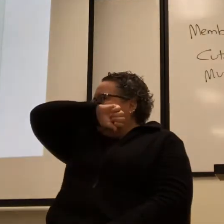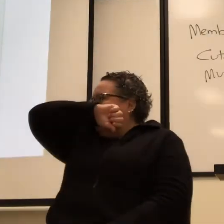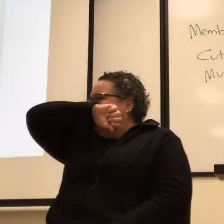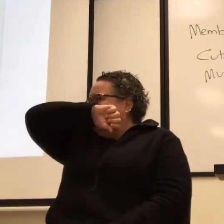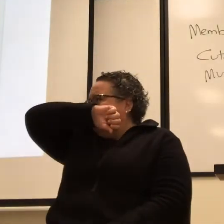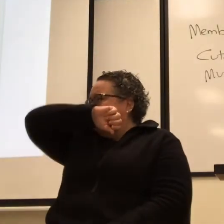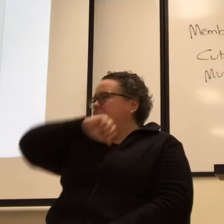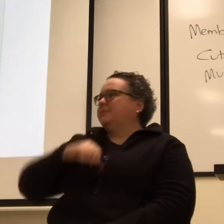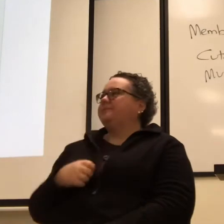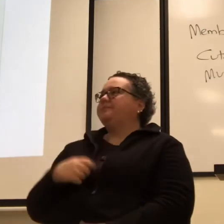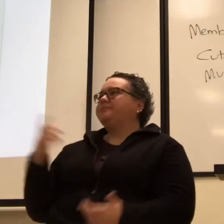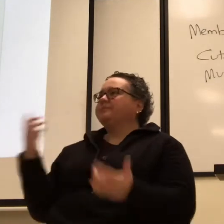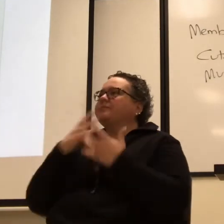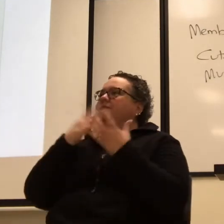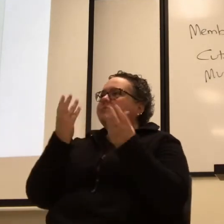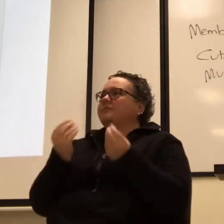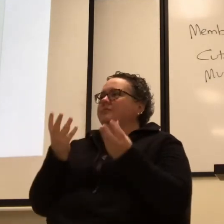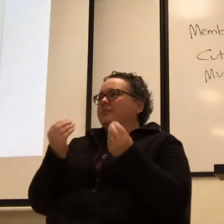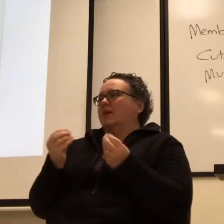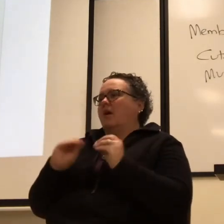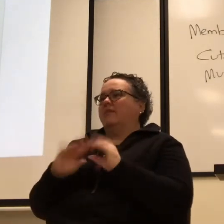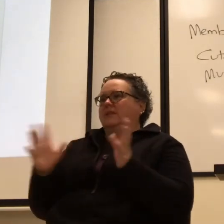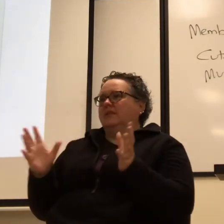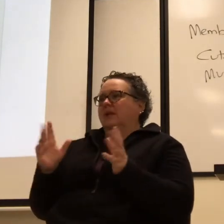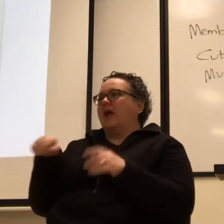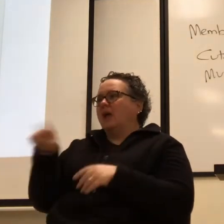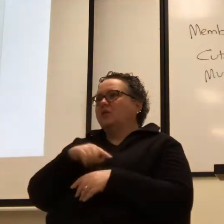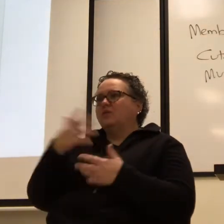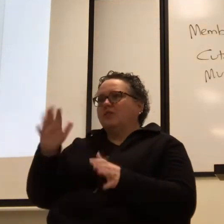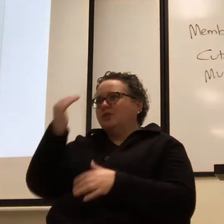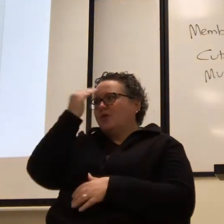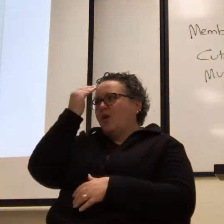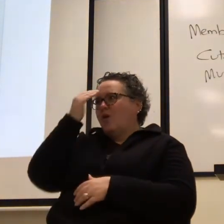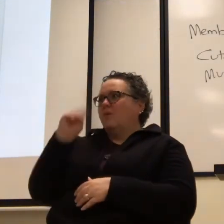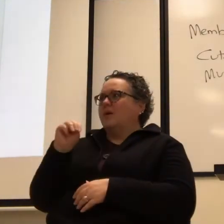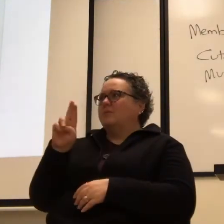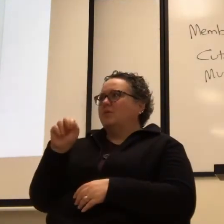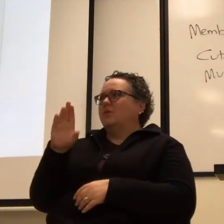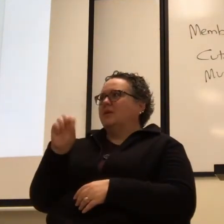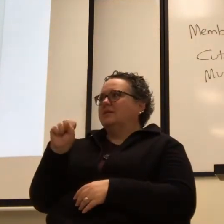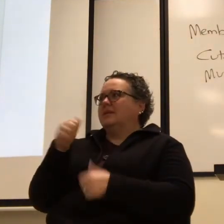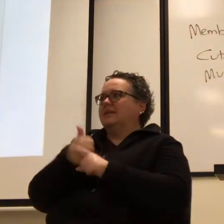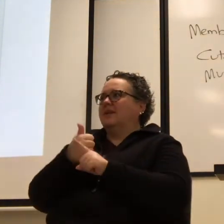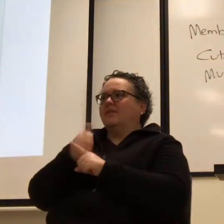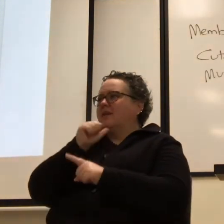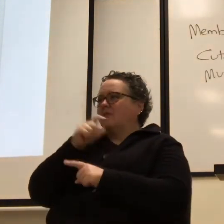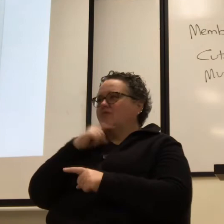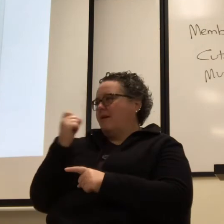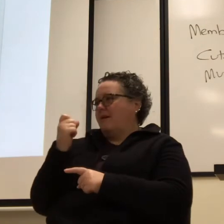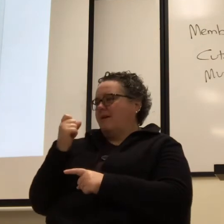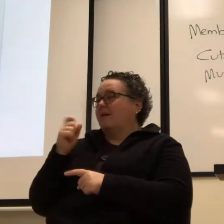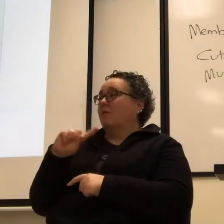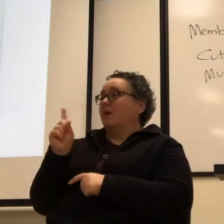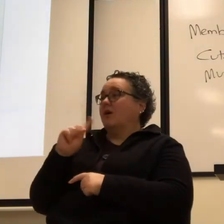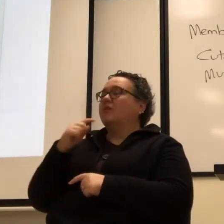saying, it's mucus, and you know mucus isn't dry. A good example of that is in the trachea.